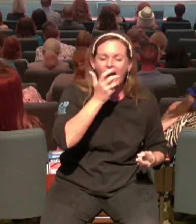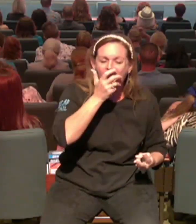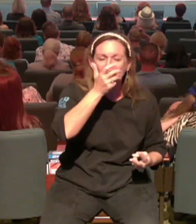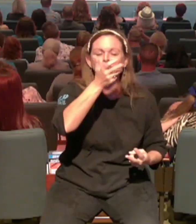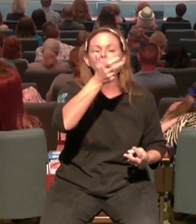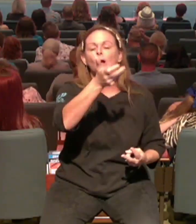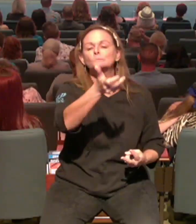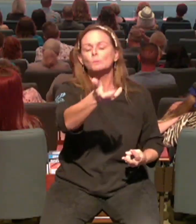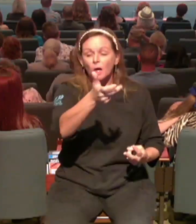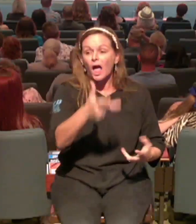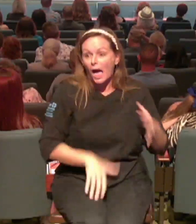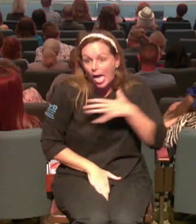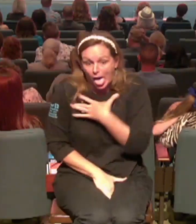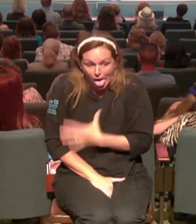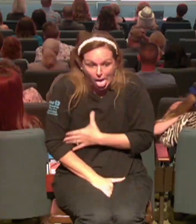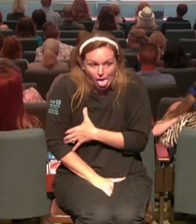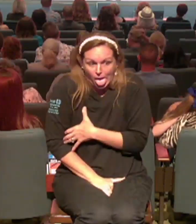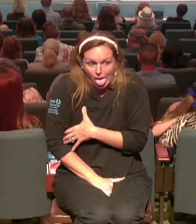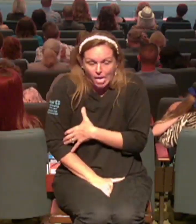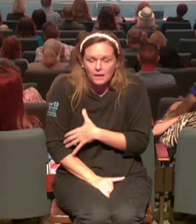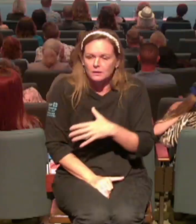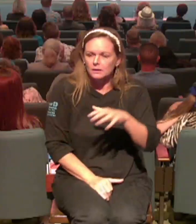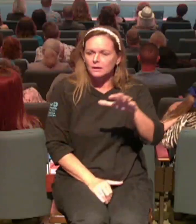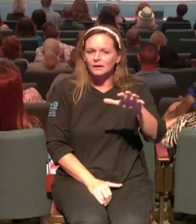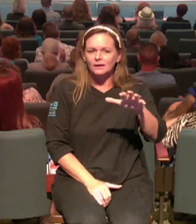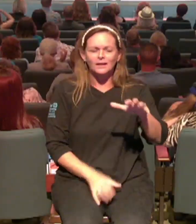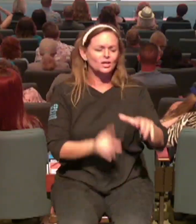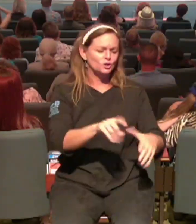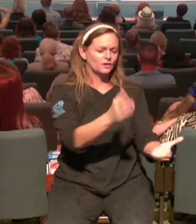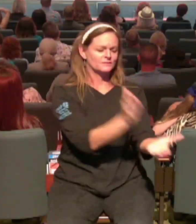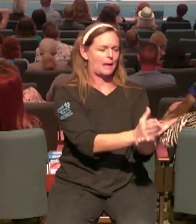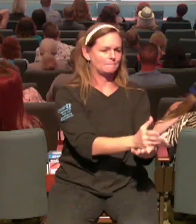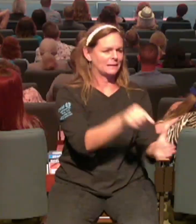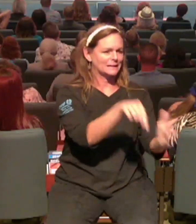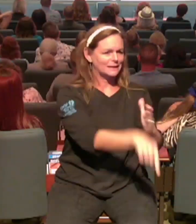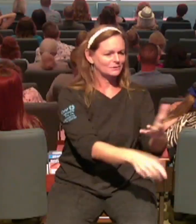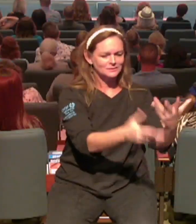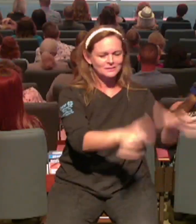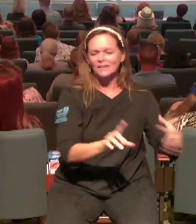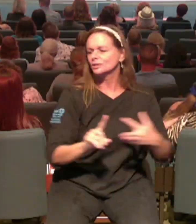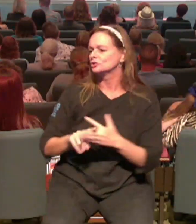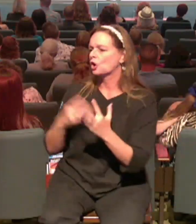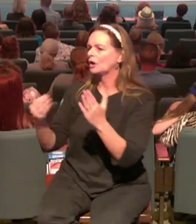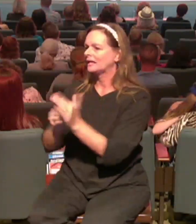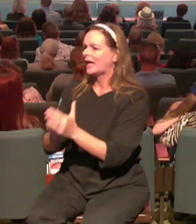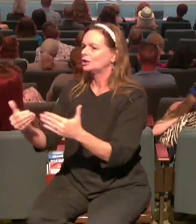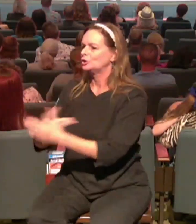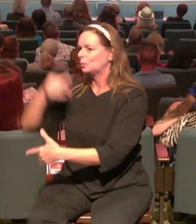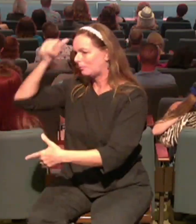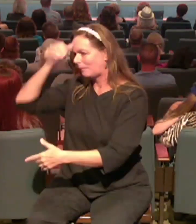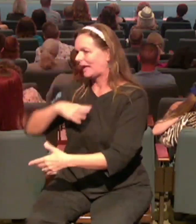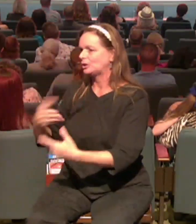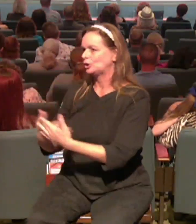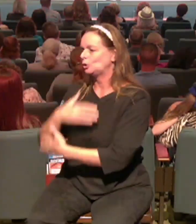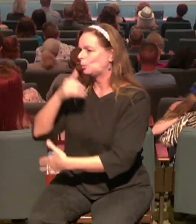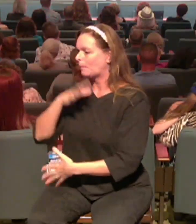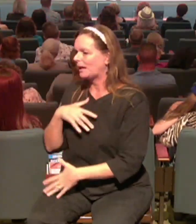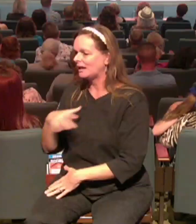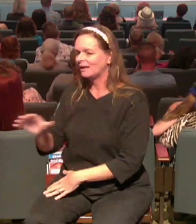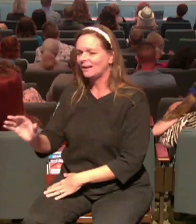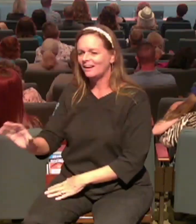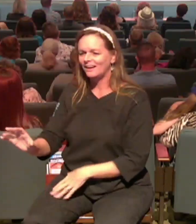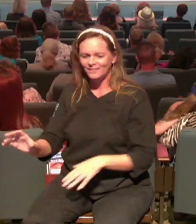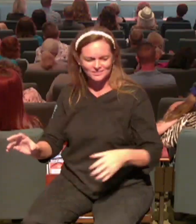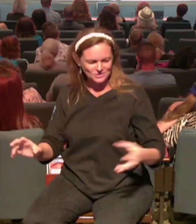let's just start over from scratch and figure this out. He could have, but he didn't. And then you read through the Bible, God was